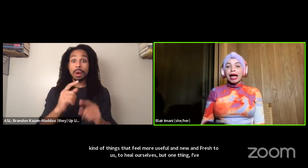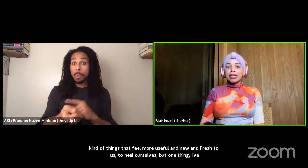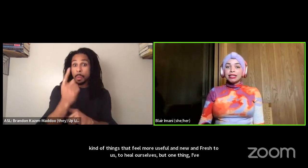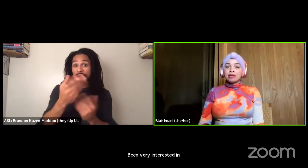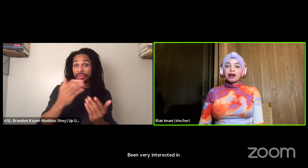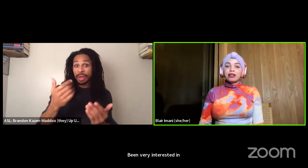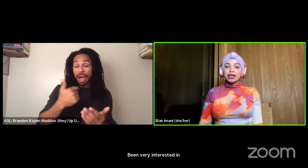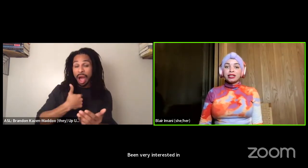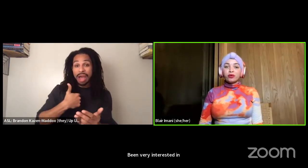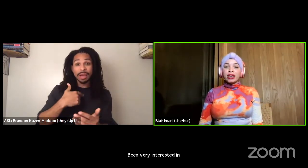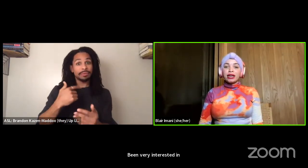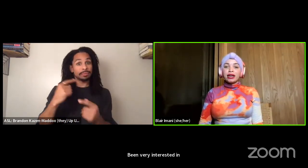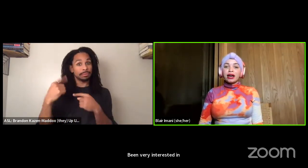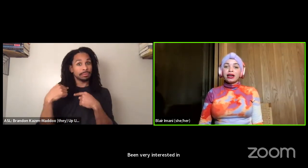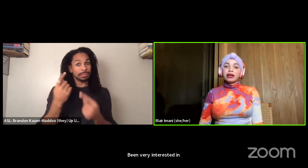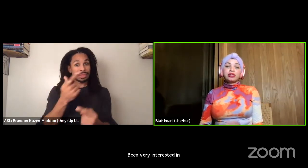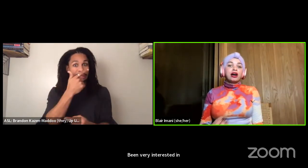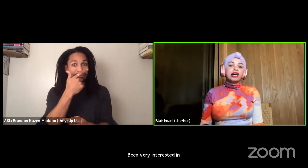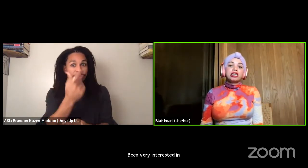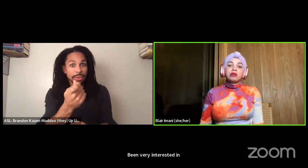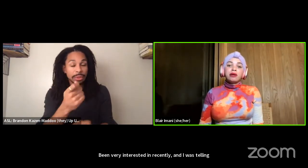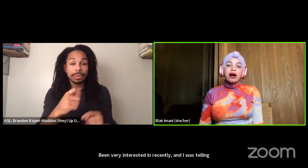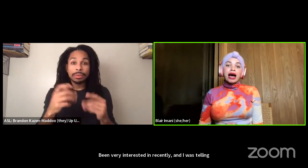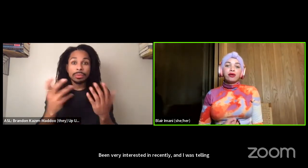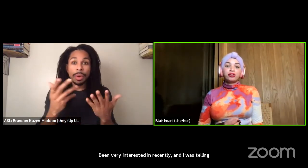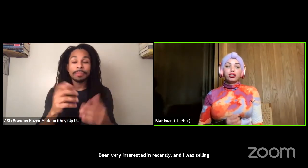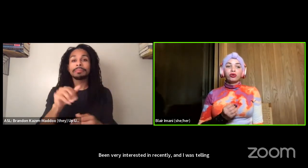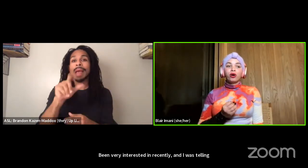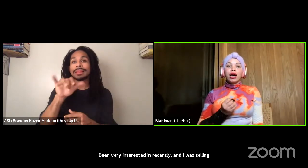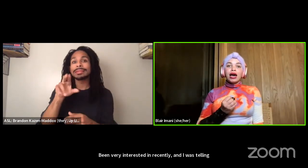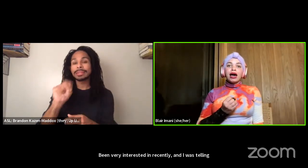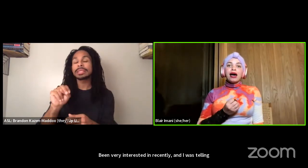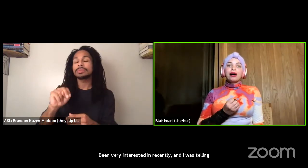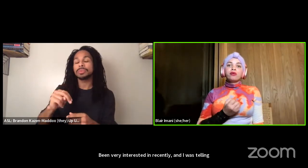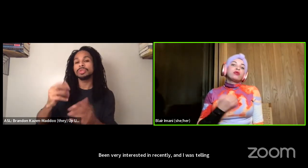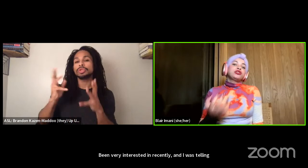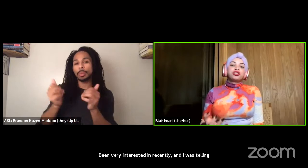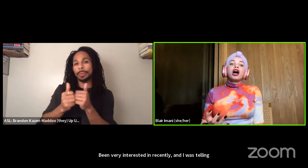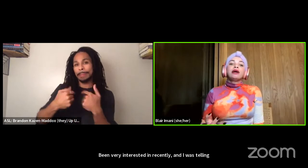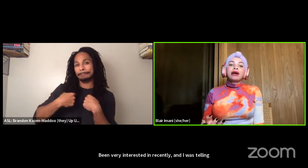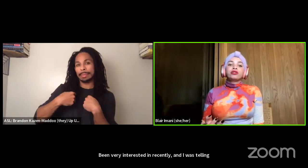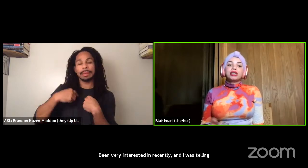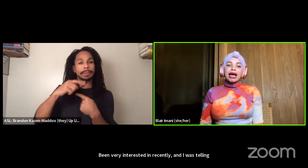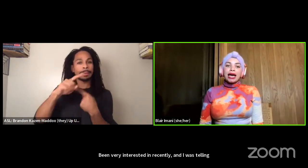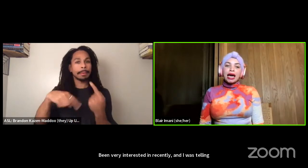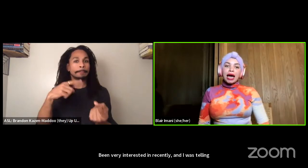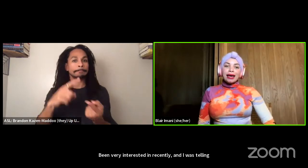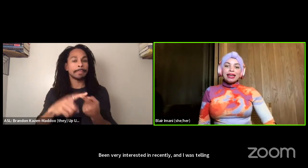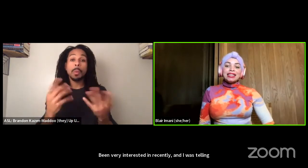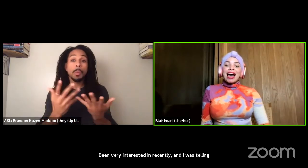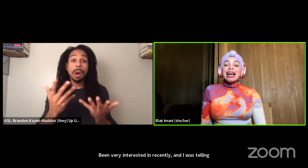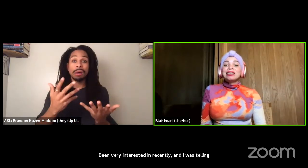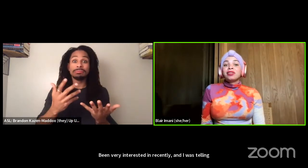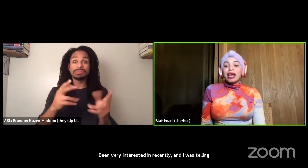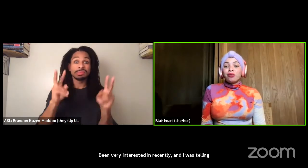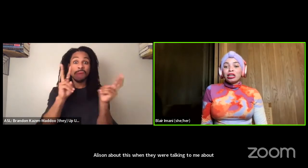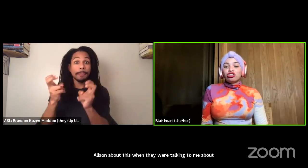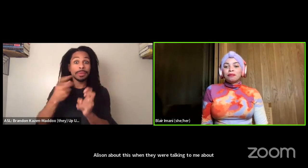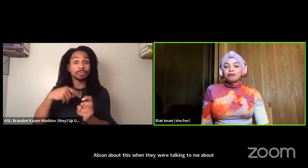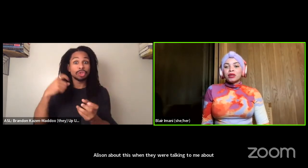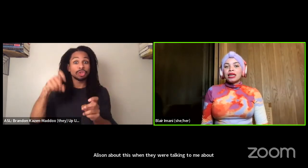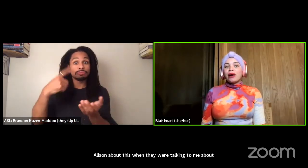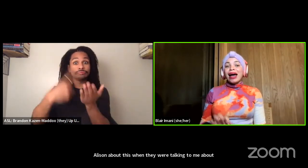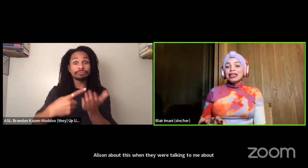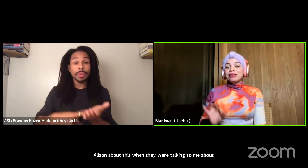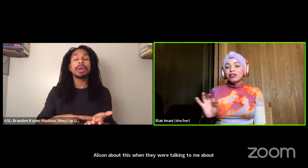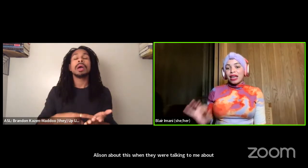and I was telling Allison about this when they were talking to me about how to, what we should talk about today, is active